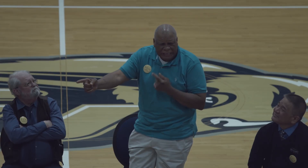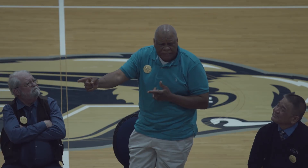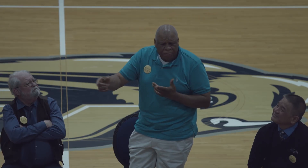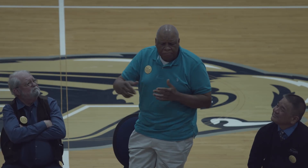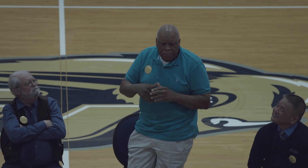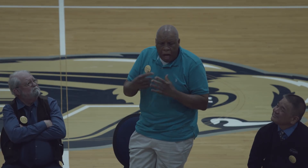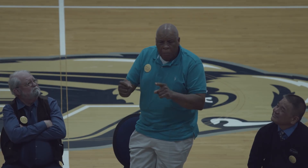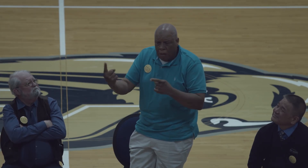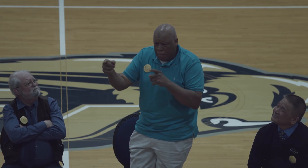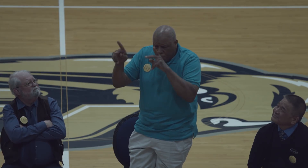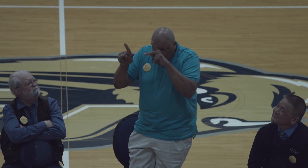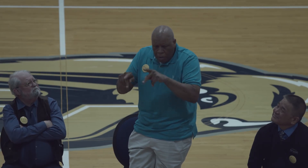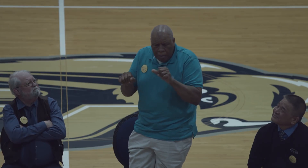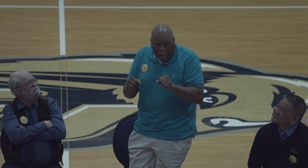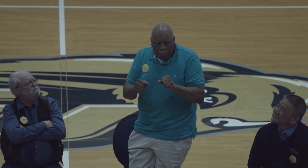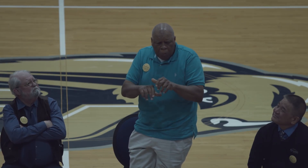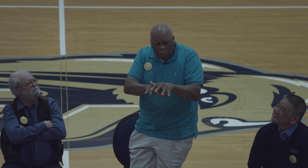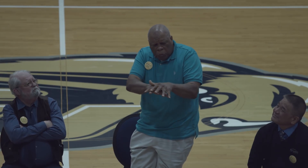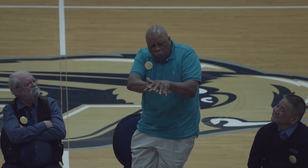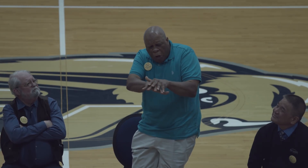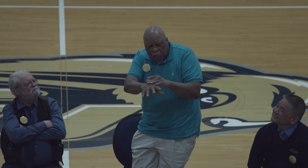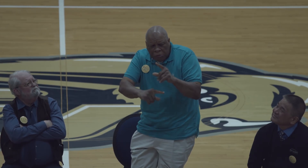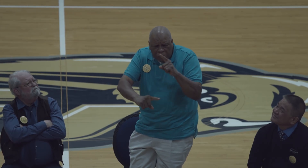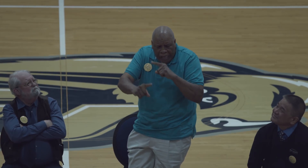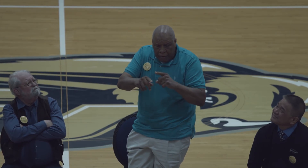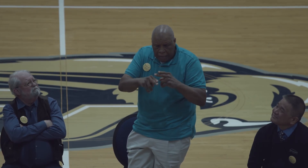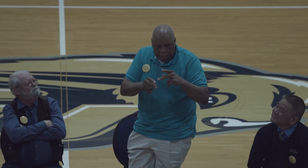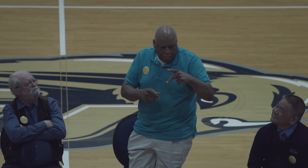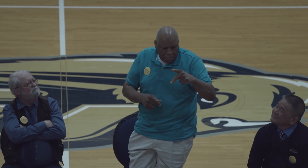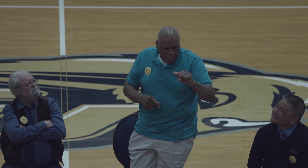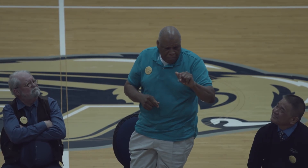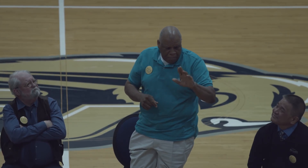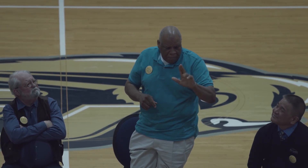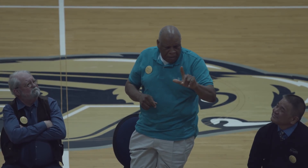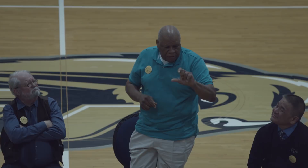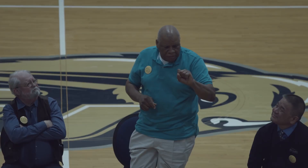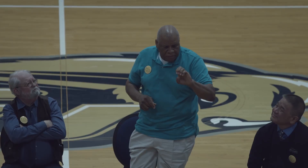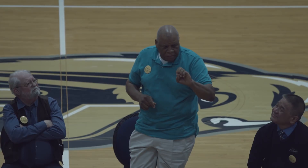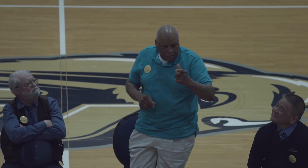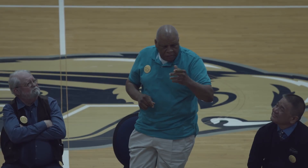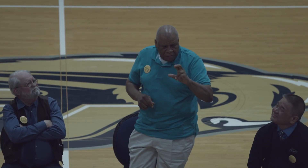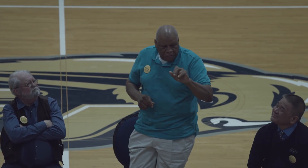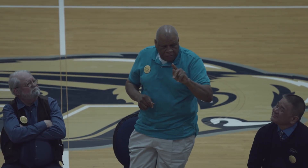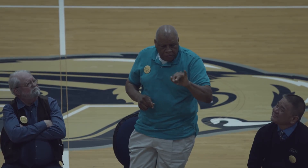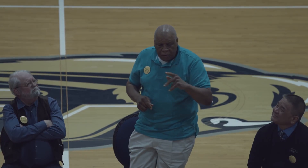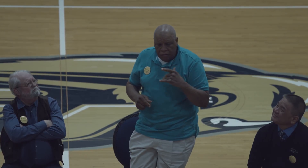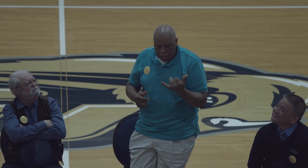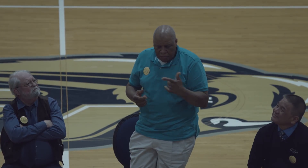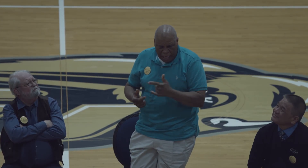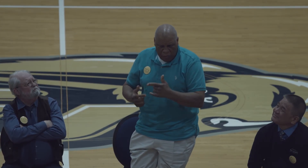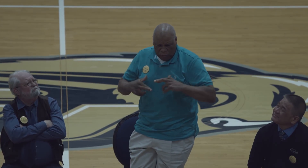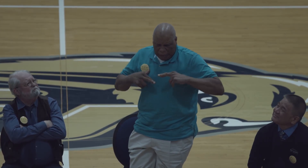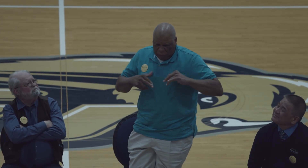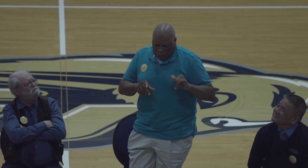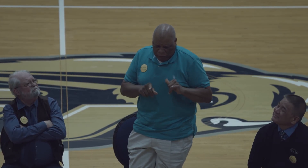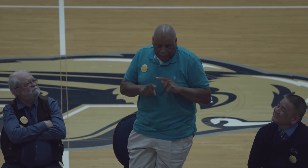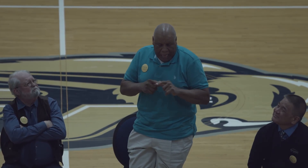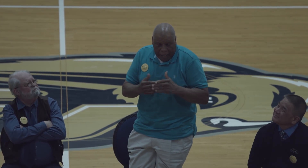3 or 3:30. And I wanted to know, though, what my colleagues were talking about. So a colleague of mine